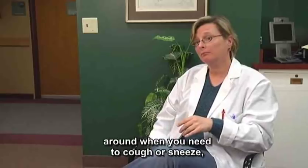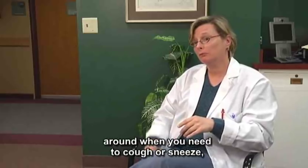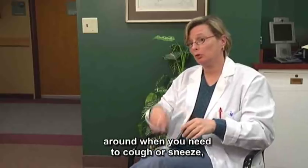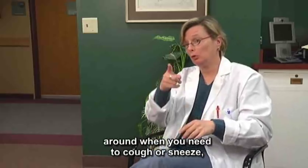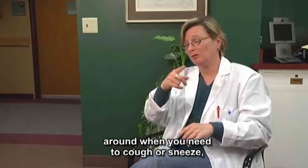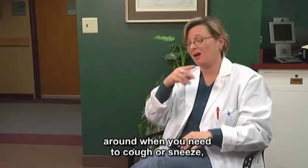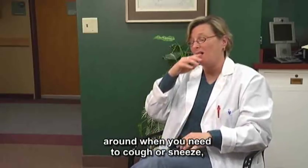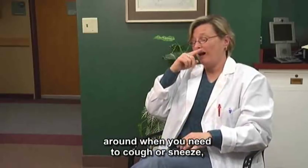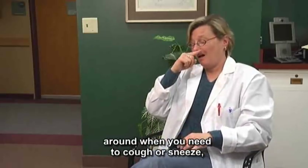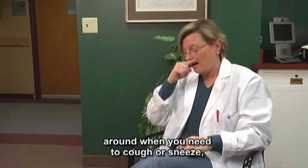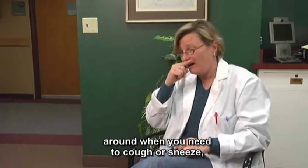or sneeze